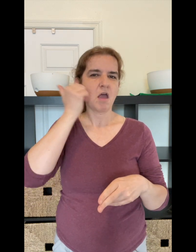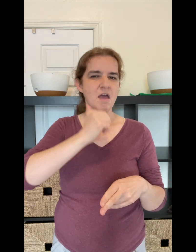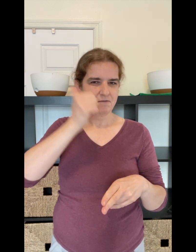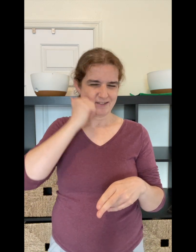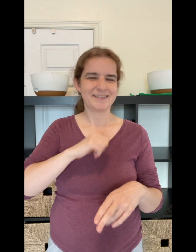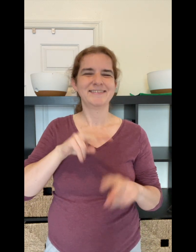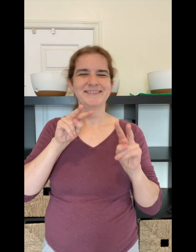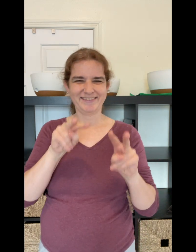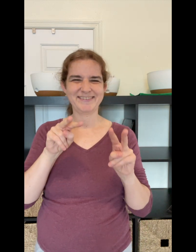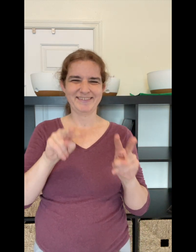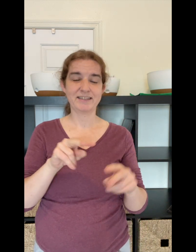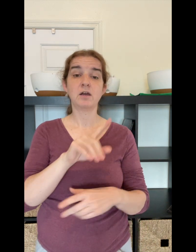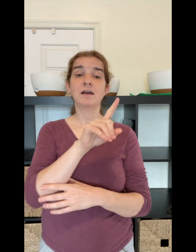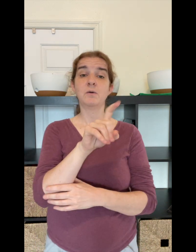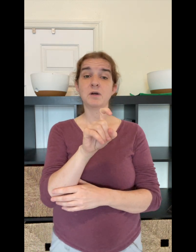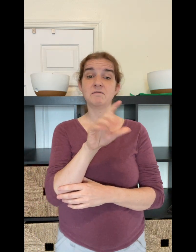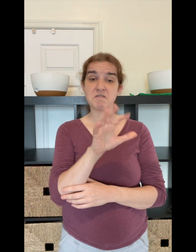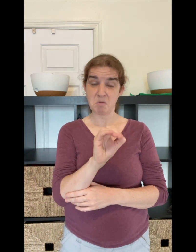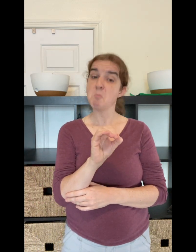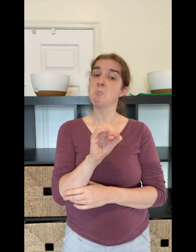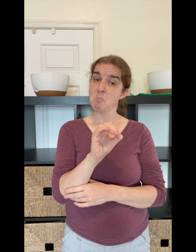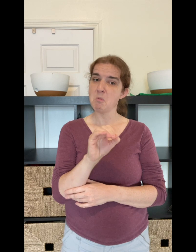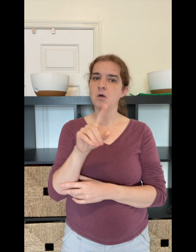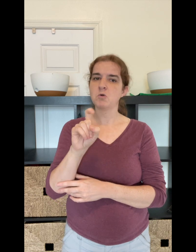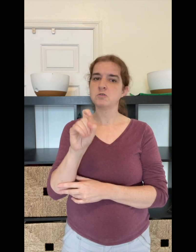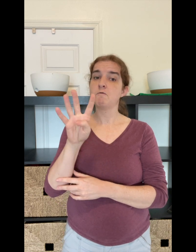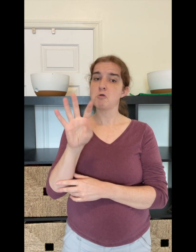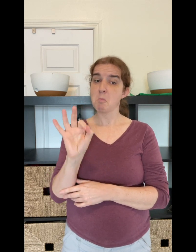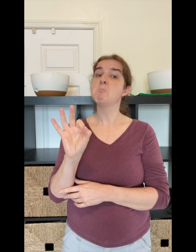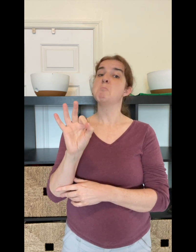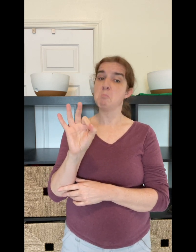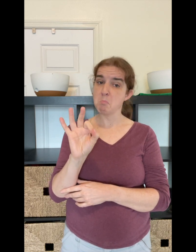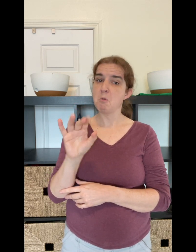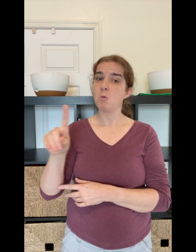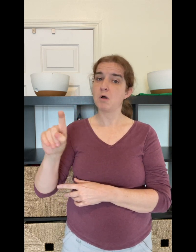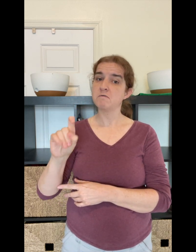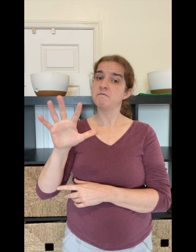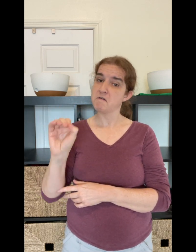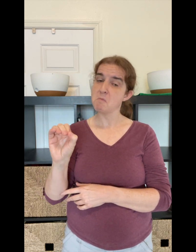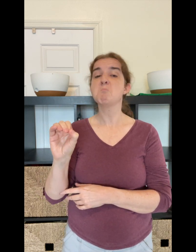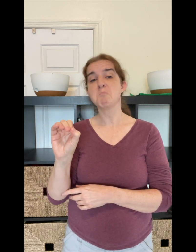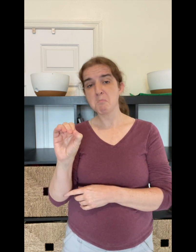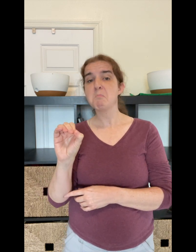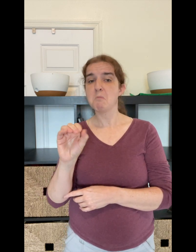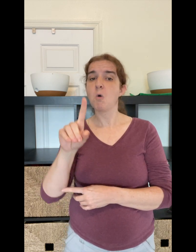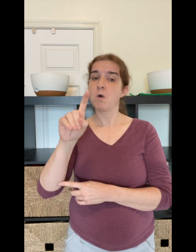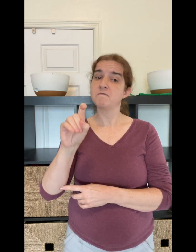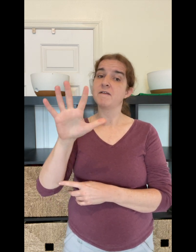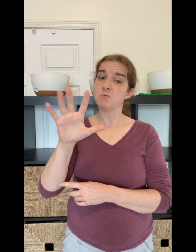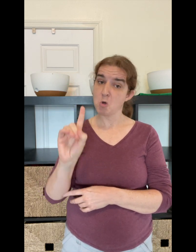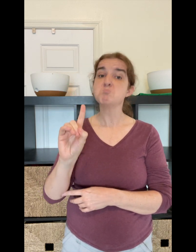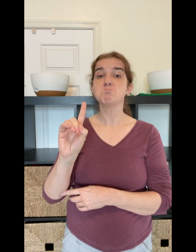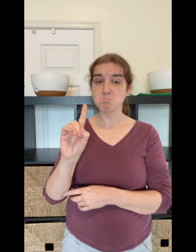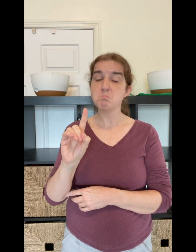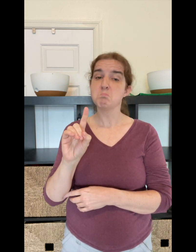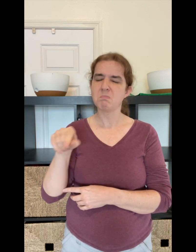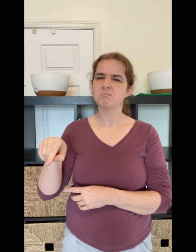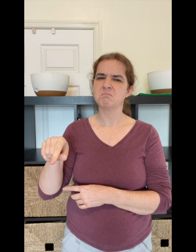every day I weigh myself. Every day, and I see the numbers, 150, okay, 149, okay, 150, okay,